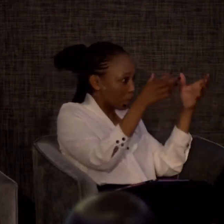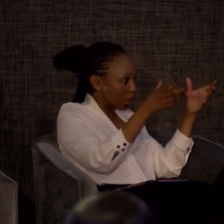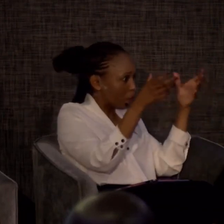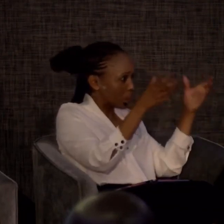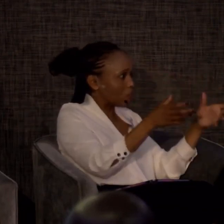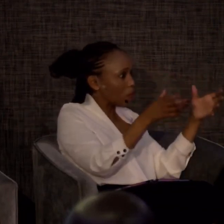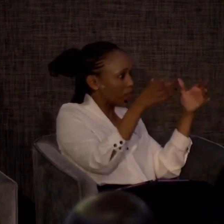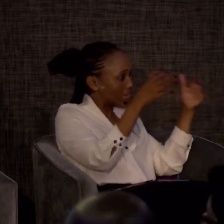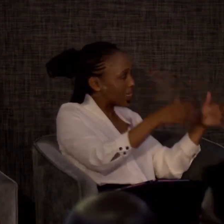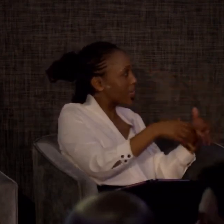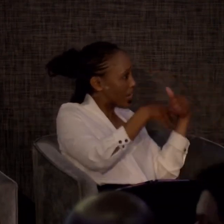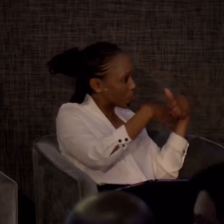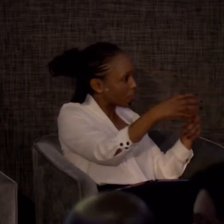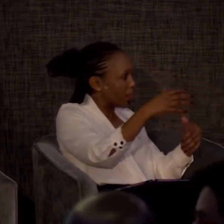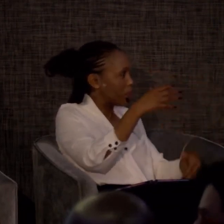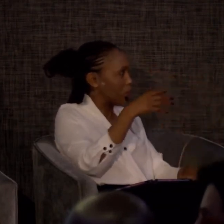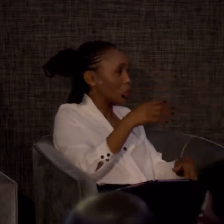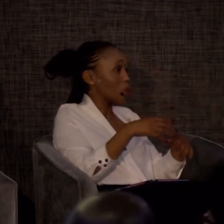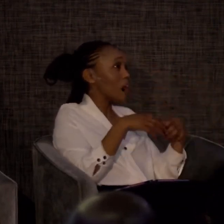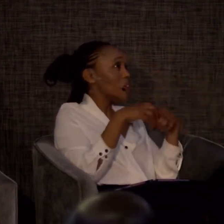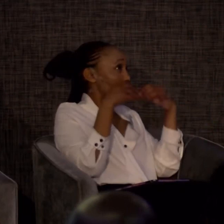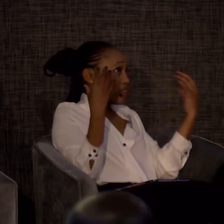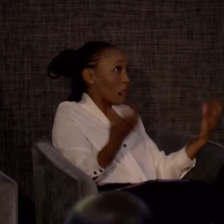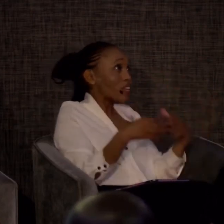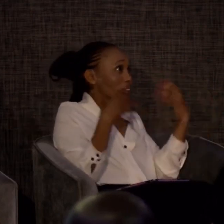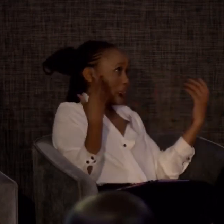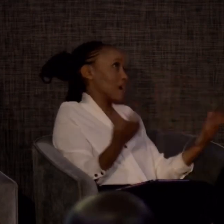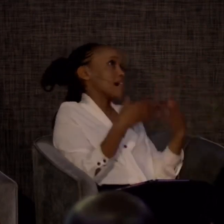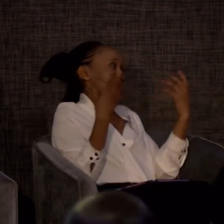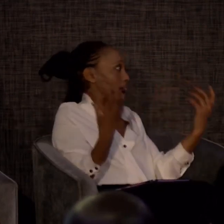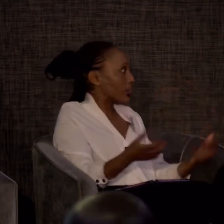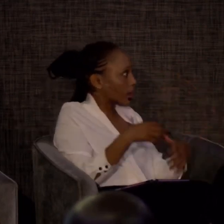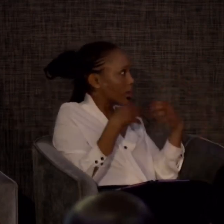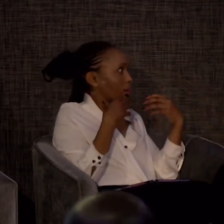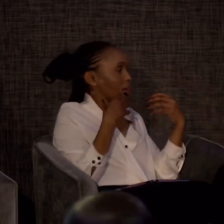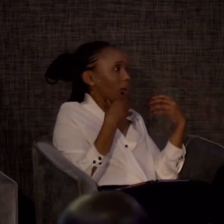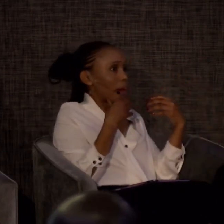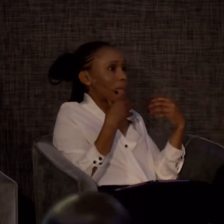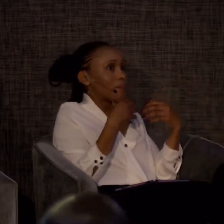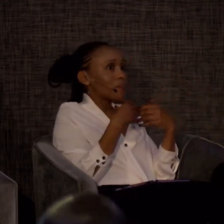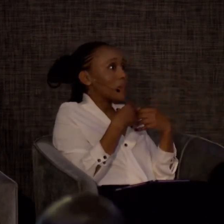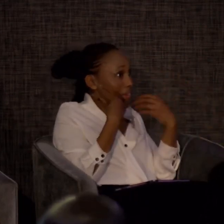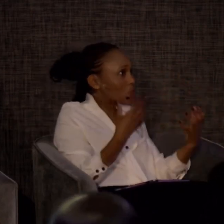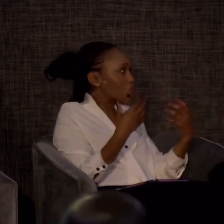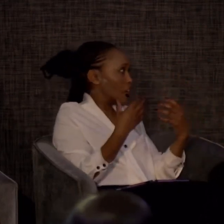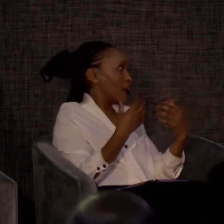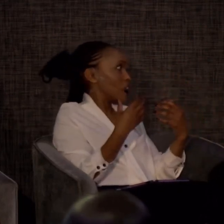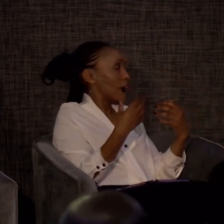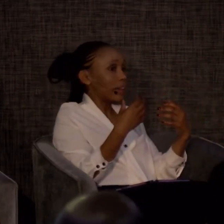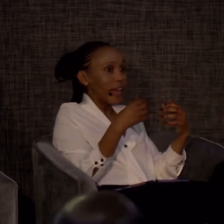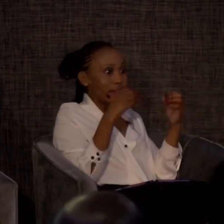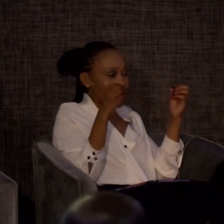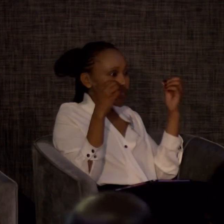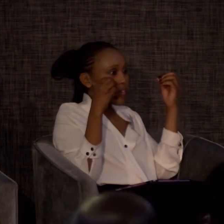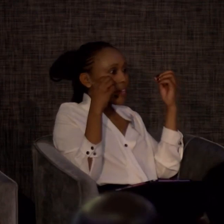of the kids that actually come to the school. So those are the things that I think need to change.